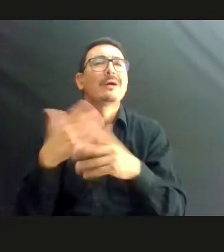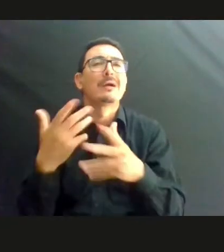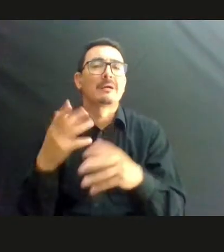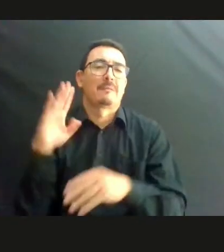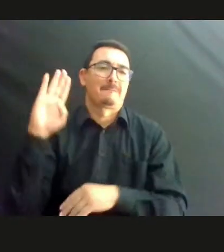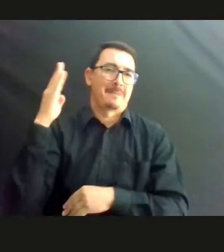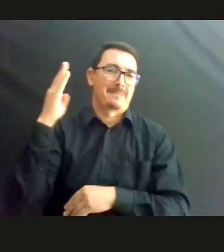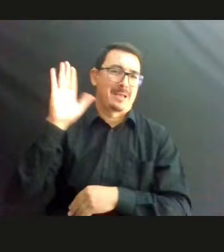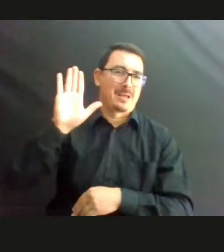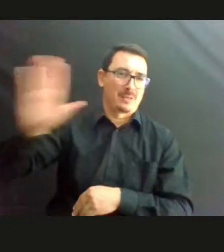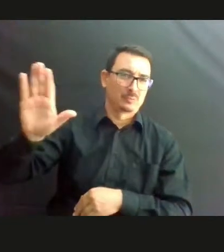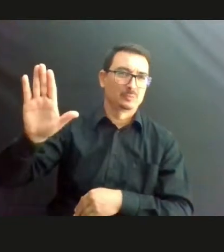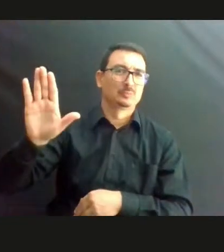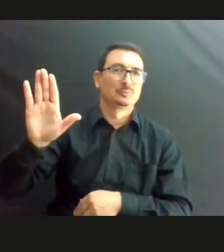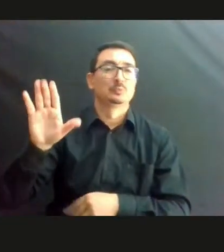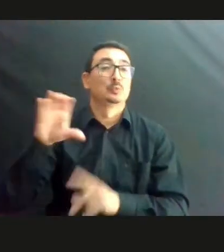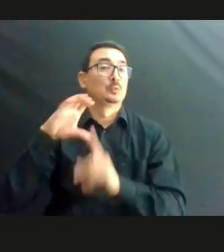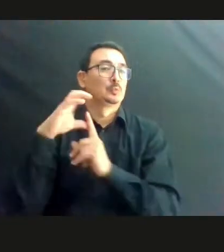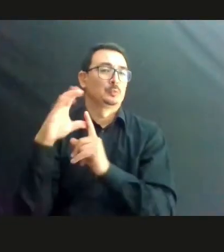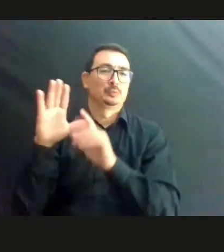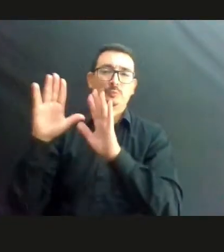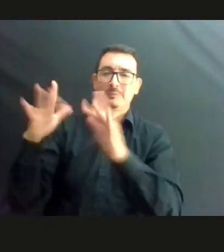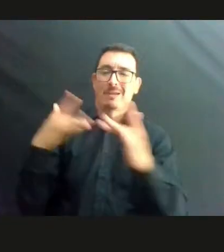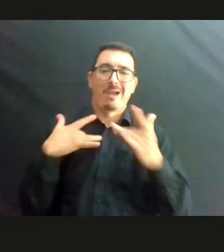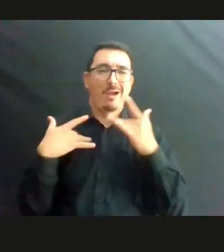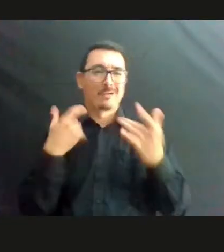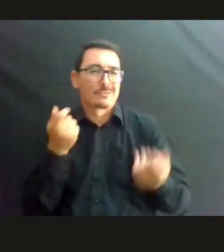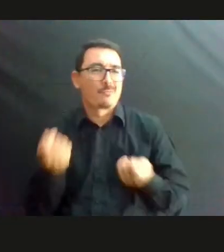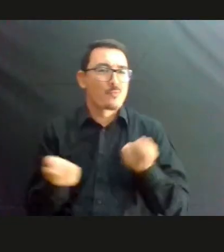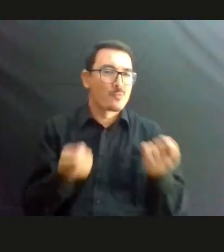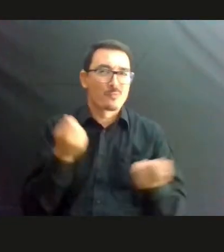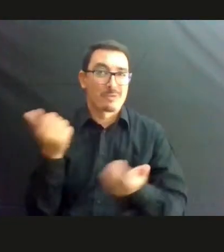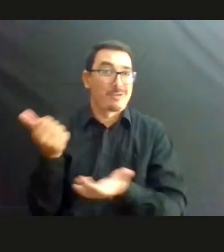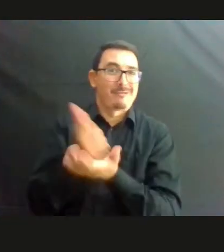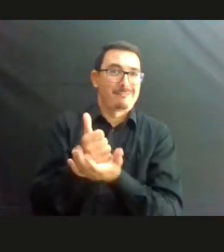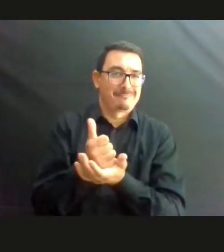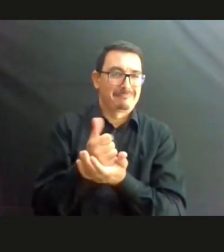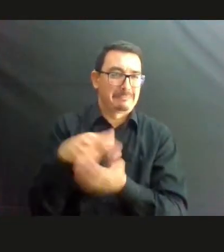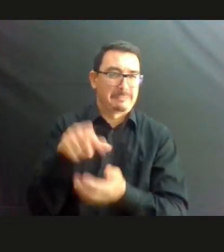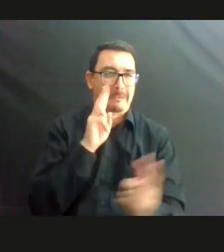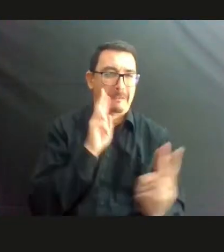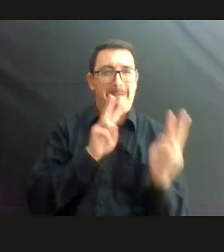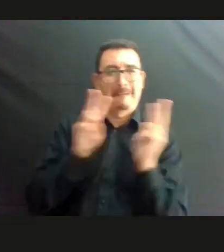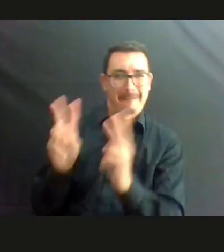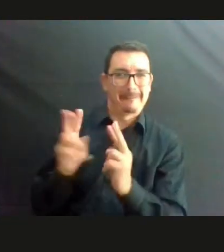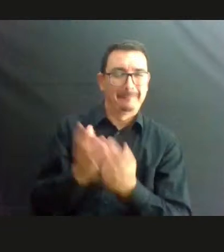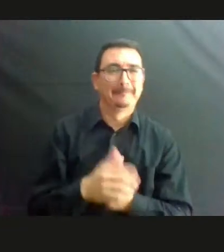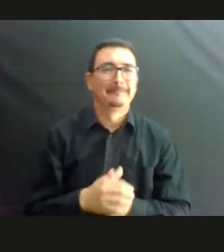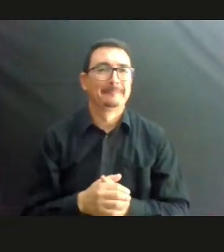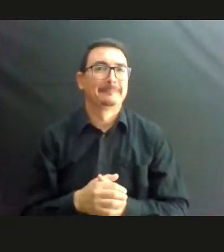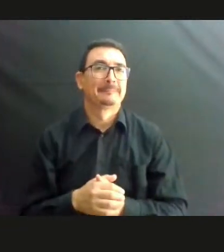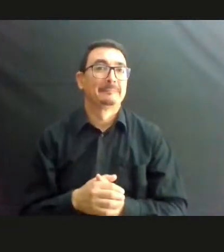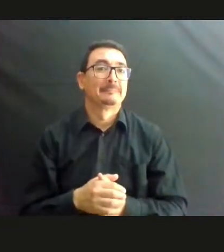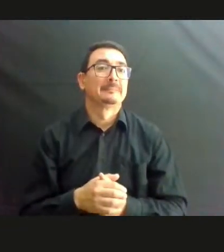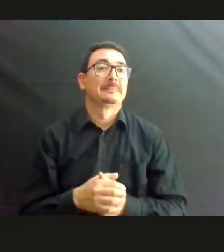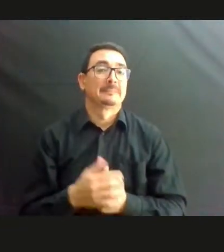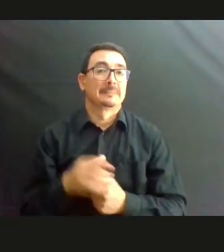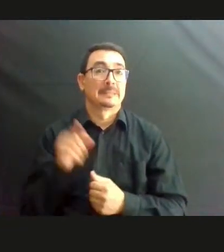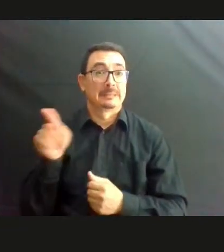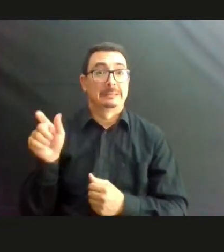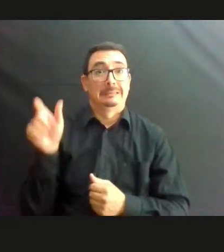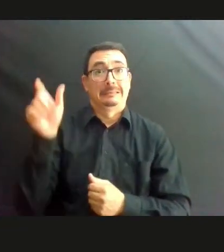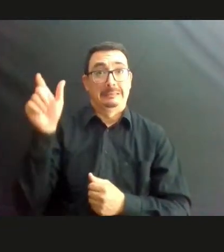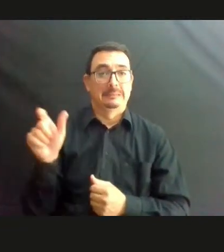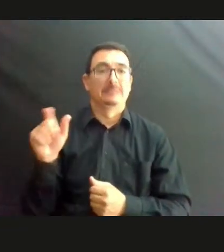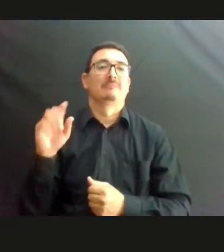Finally, I'd like to ask you to spend a few seconds to fill in a short survey. This will be shown on your screen when you leave the